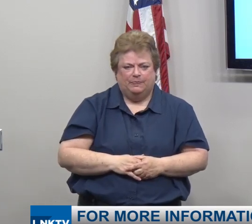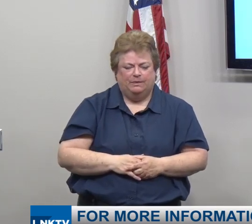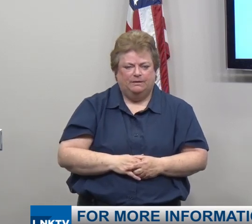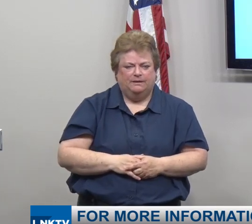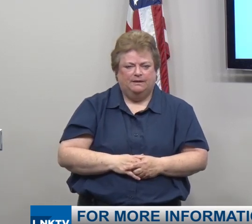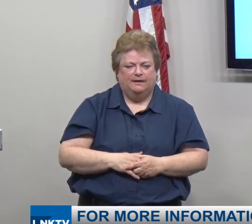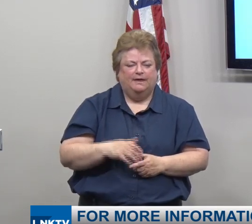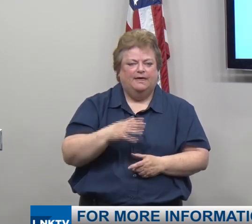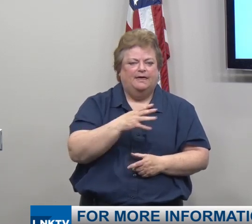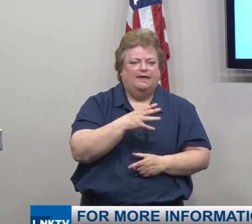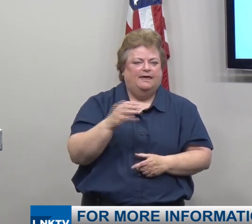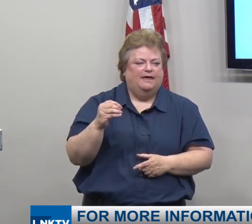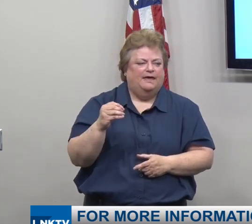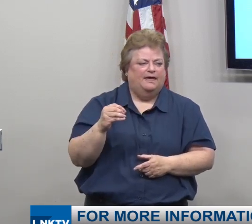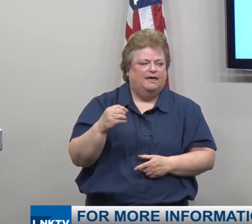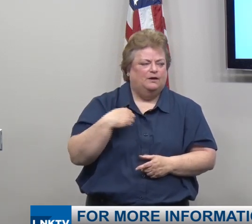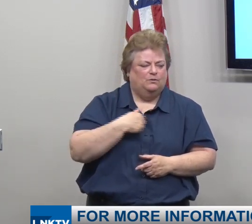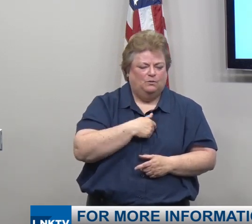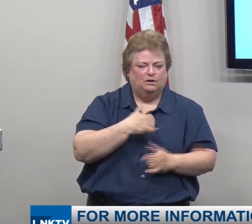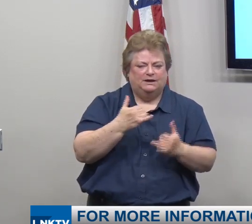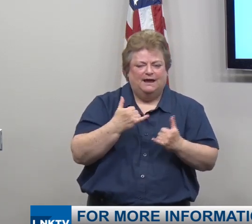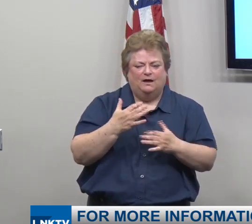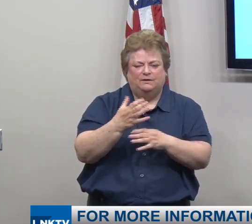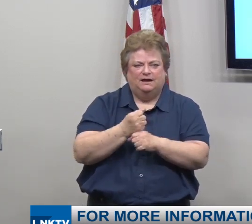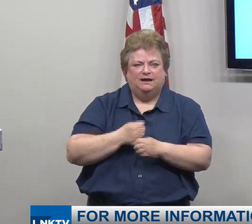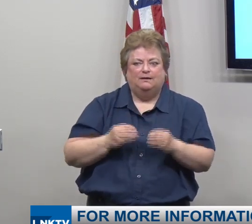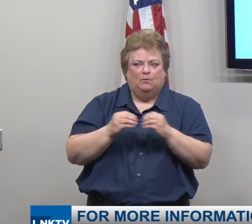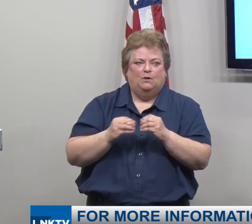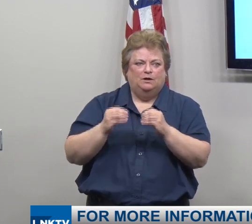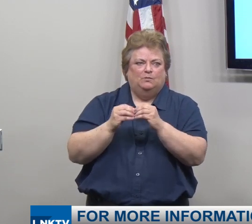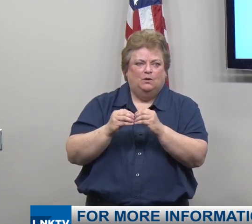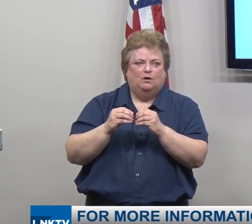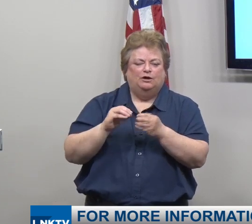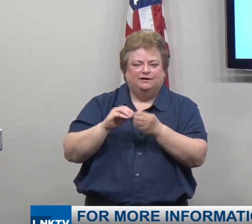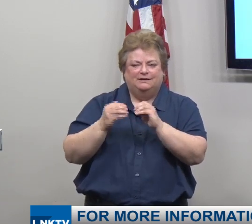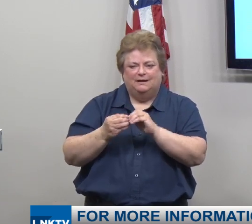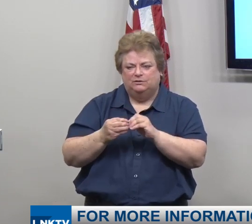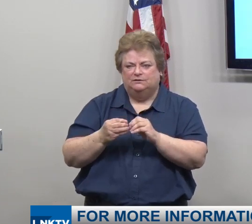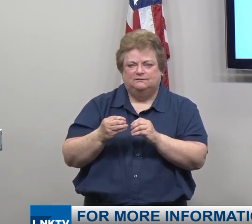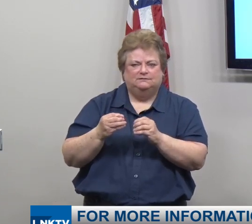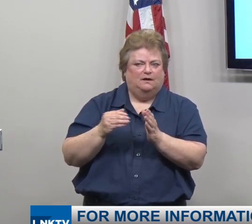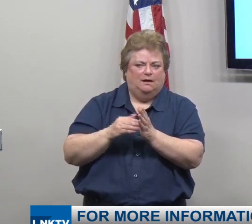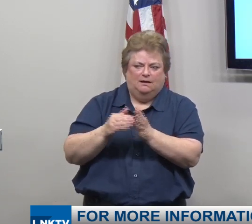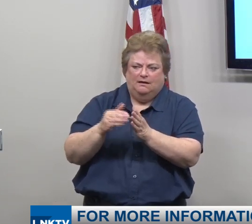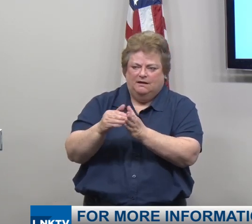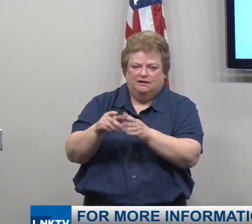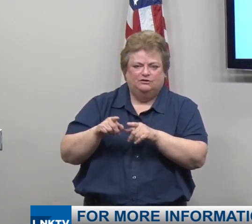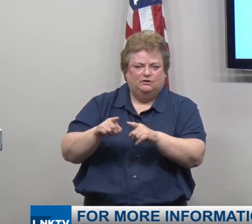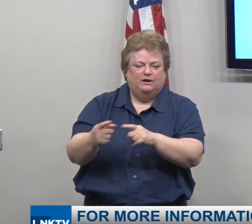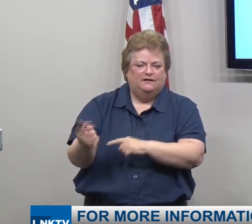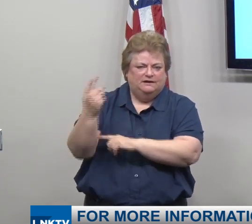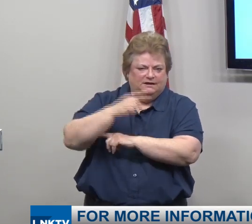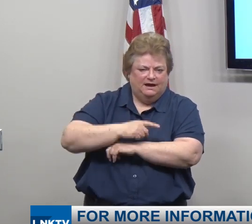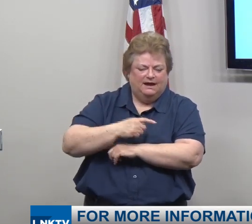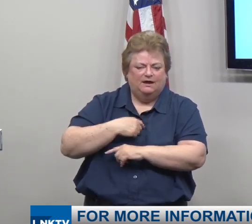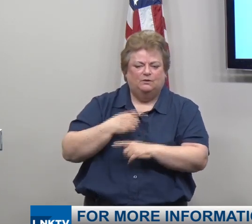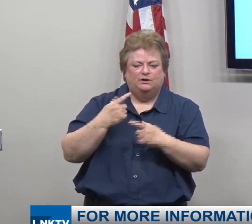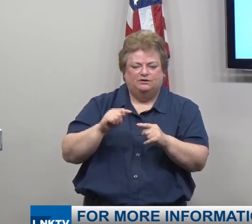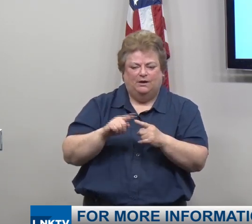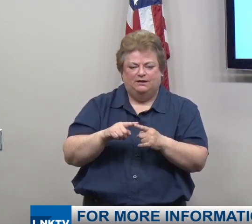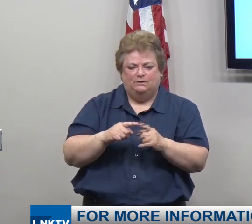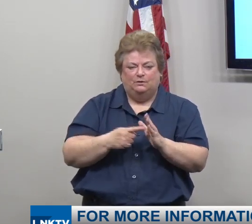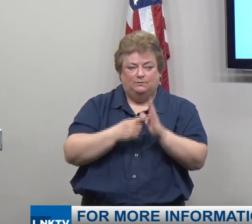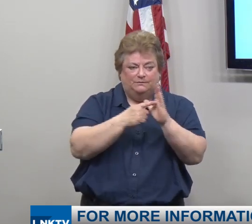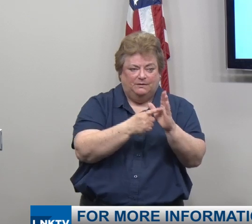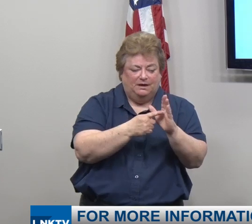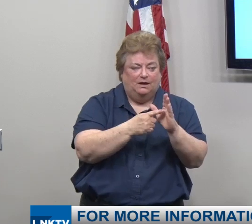And, you know, we are getting updates on our numbers multiple times a day, and we're trying to present those once in the morning